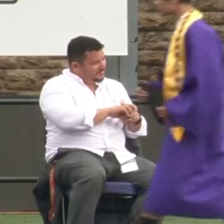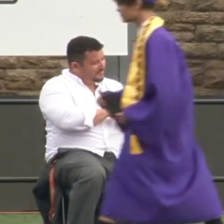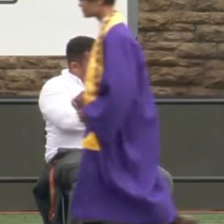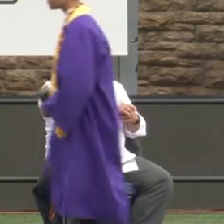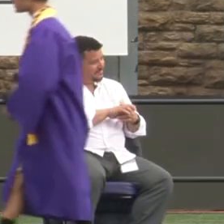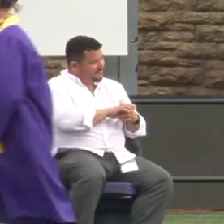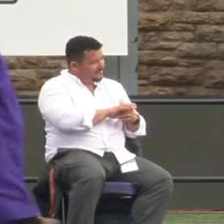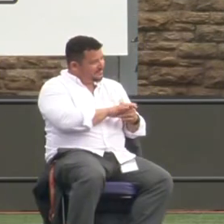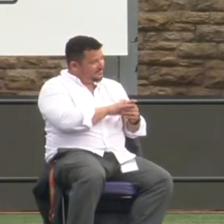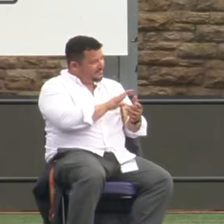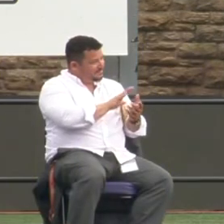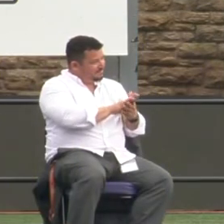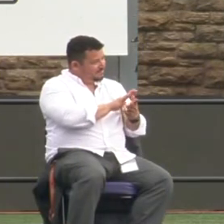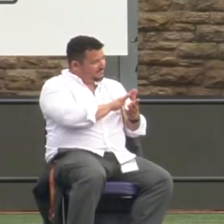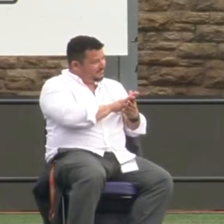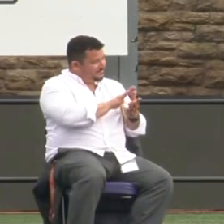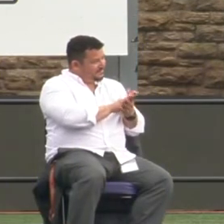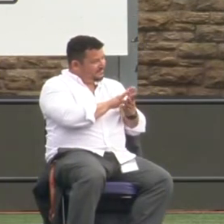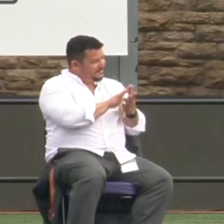Clifford Blackwell.